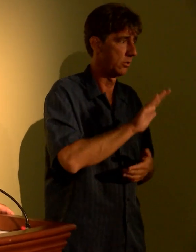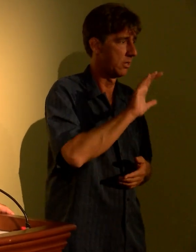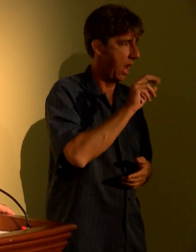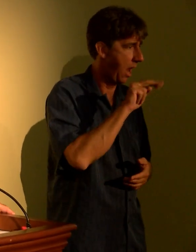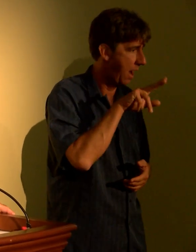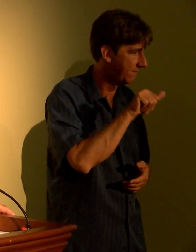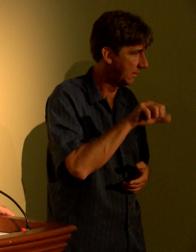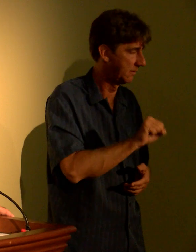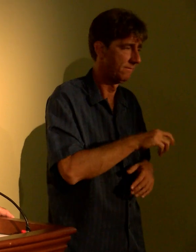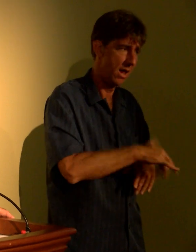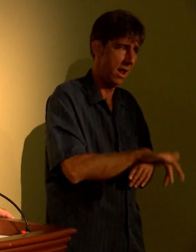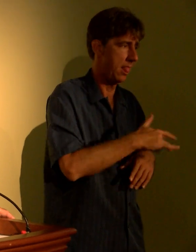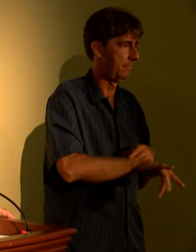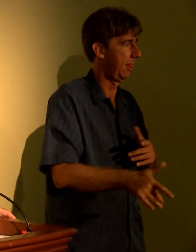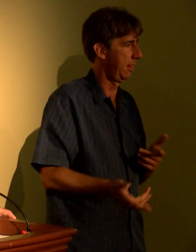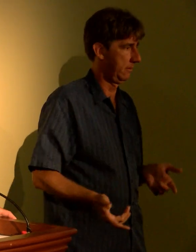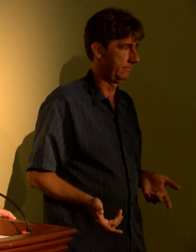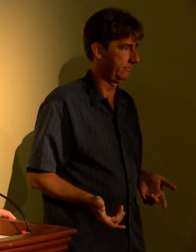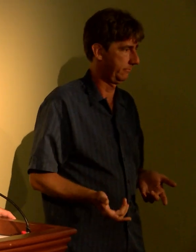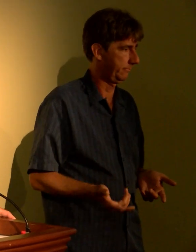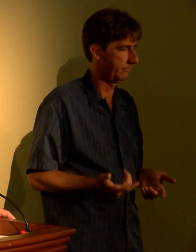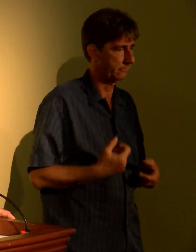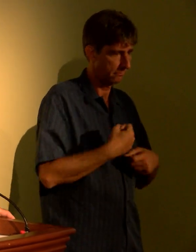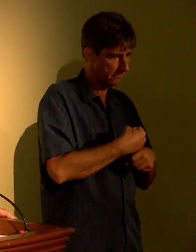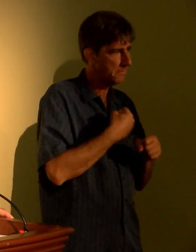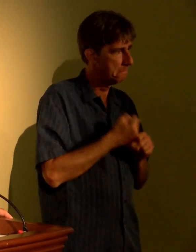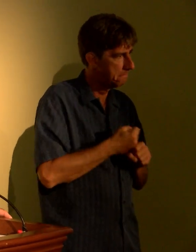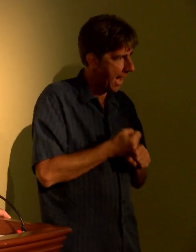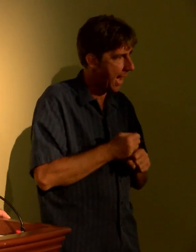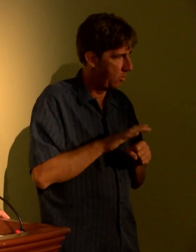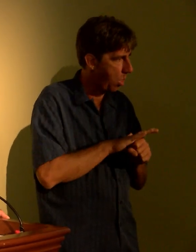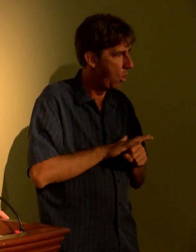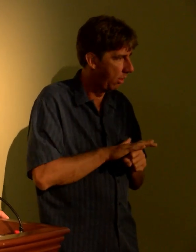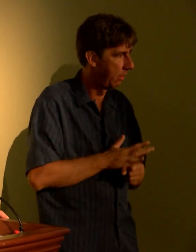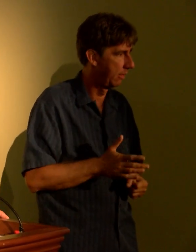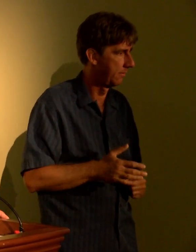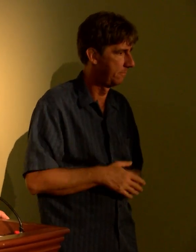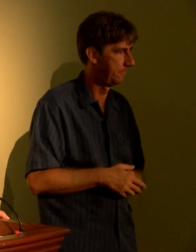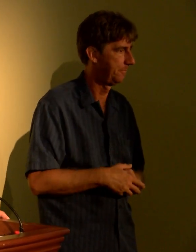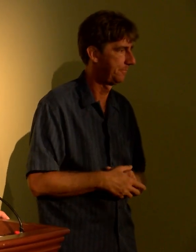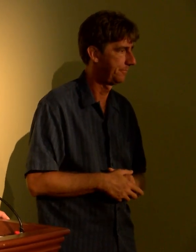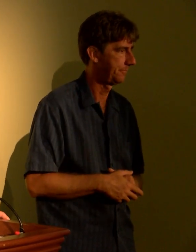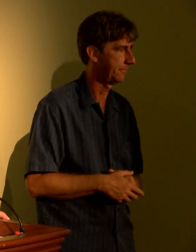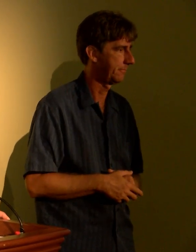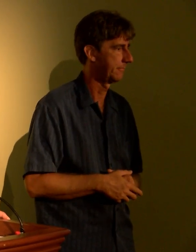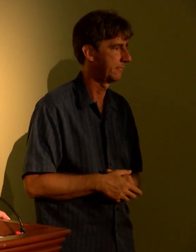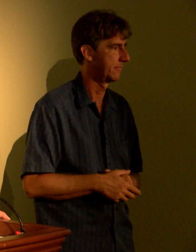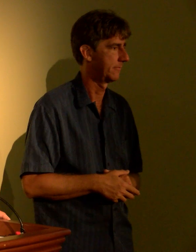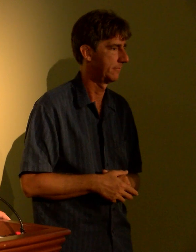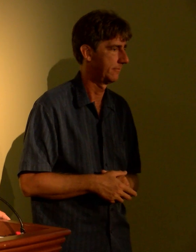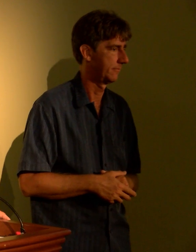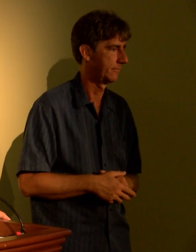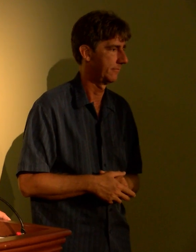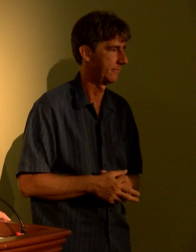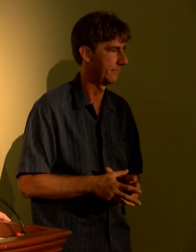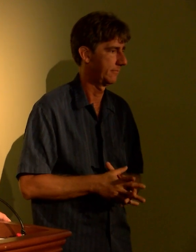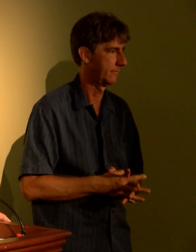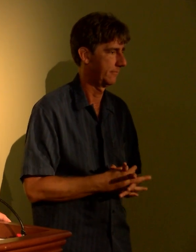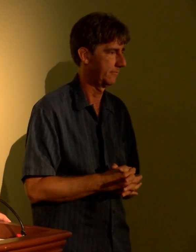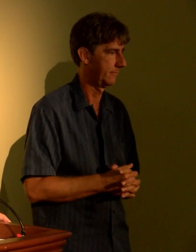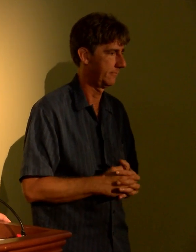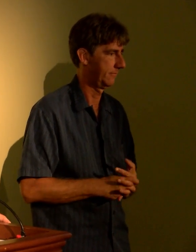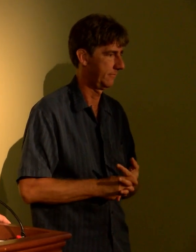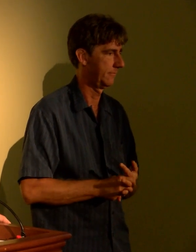widely available. It was usually made in the cities and brought to the stores